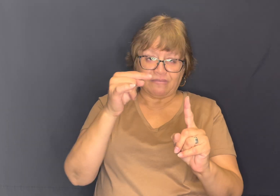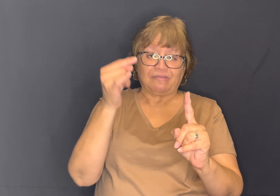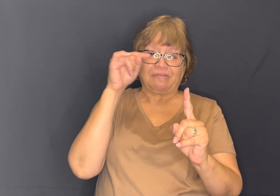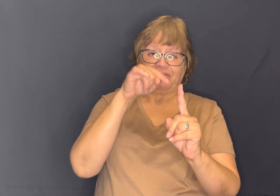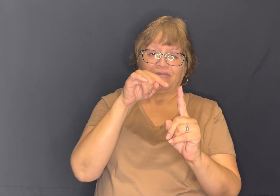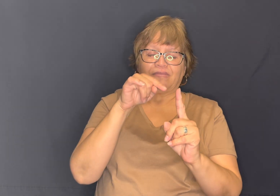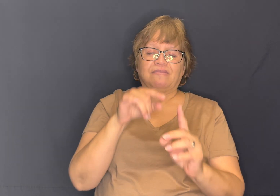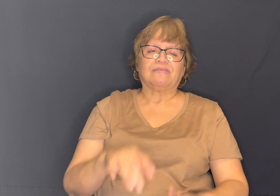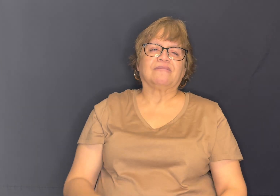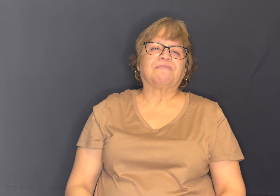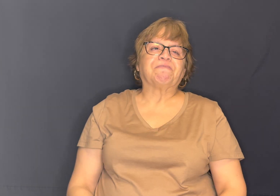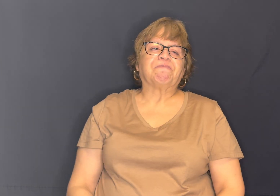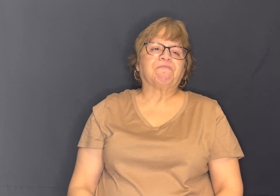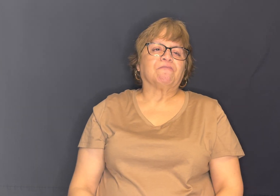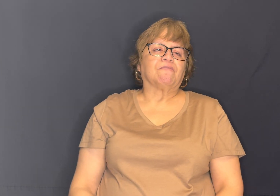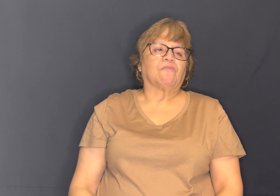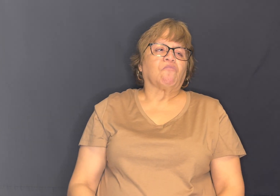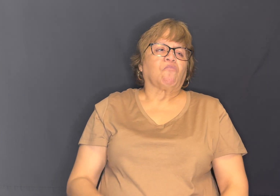All right, so let's get started.